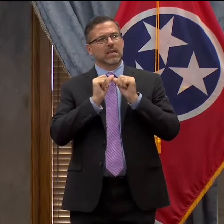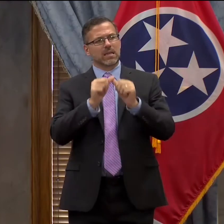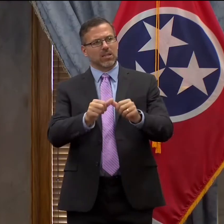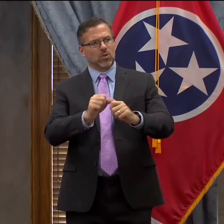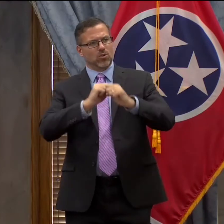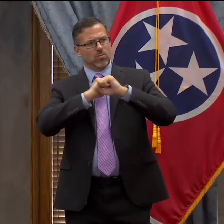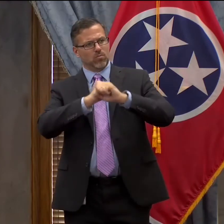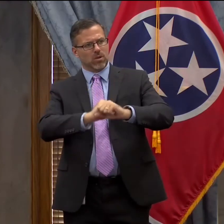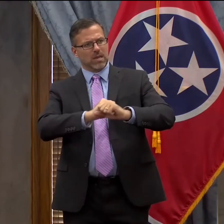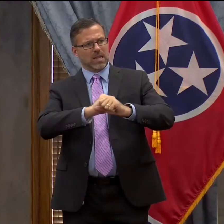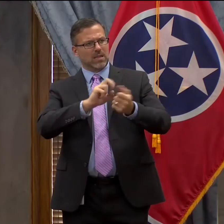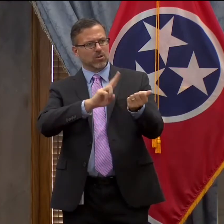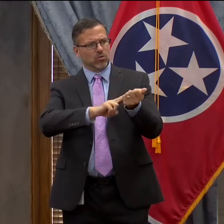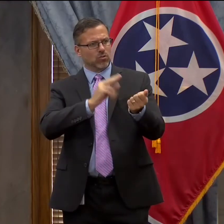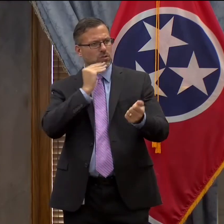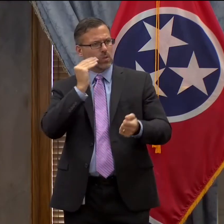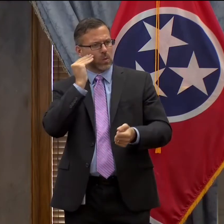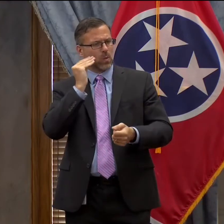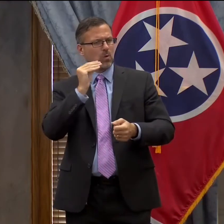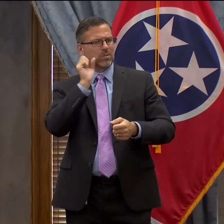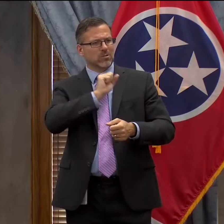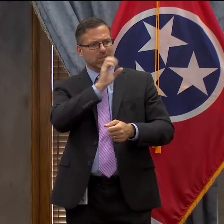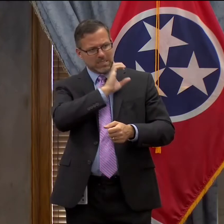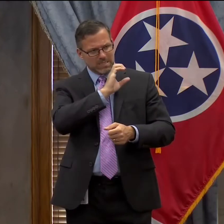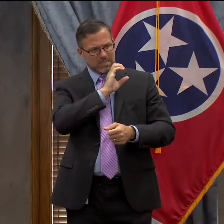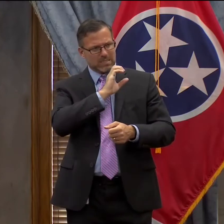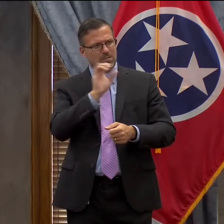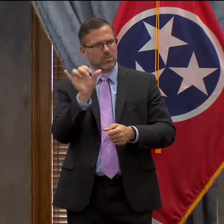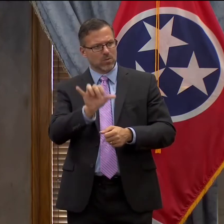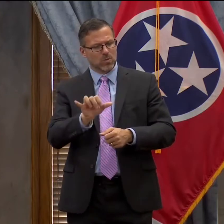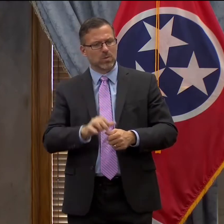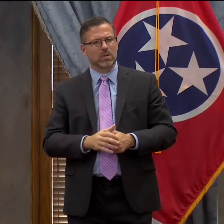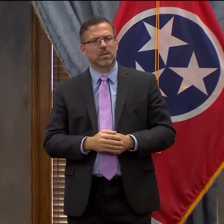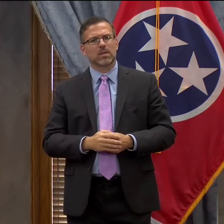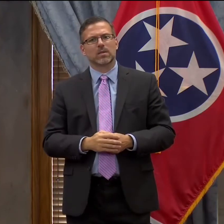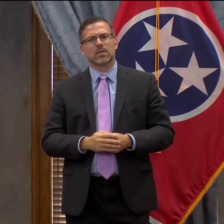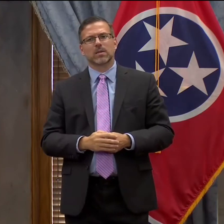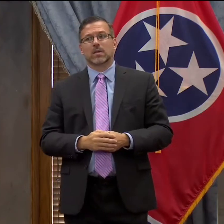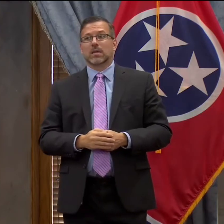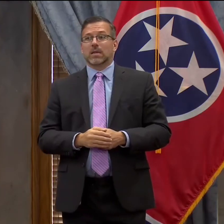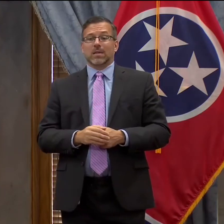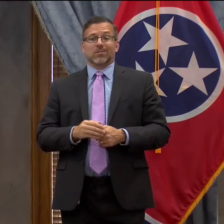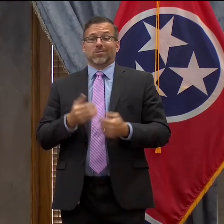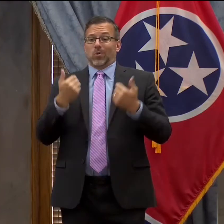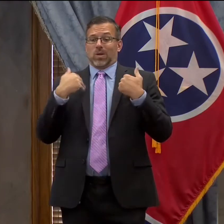nursing homes and the vulnerable population. You use data.